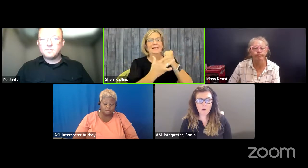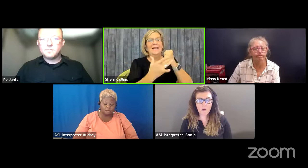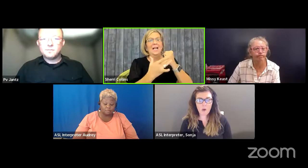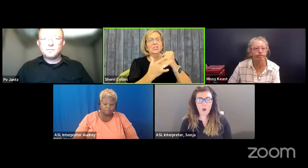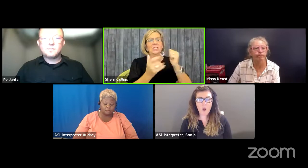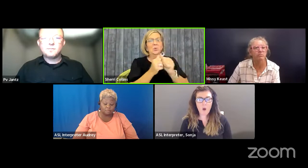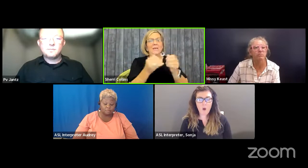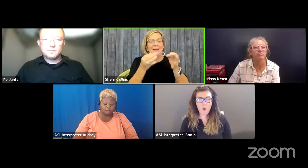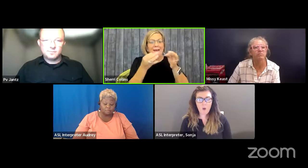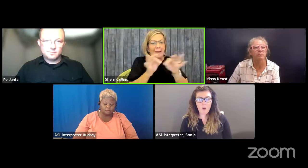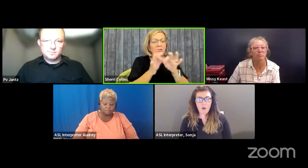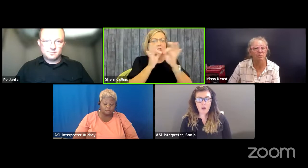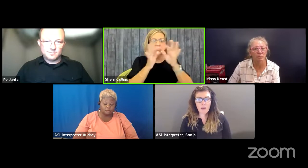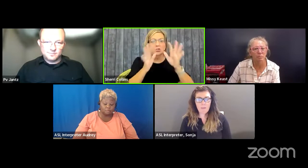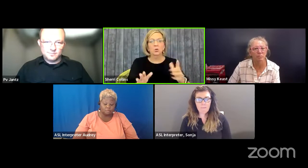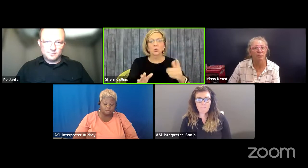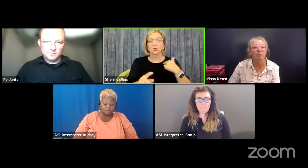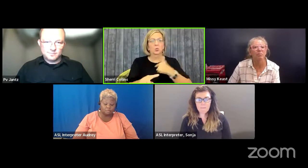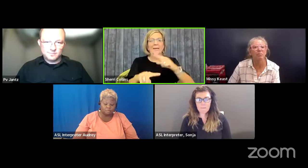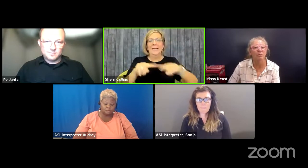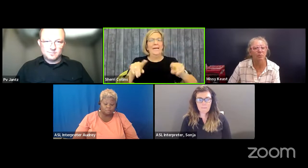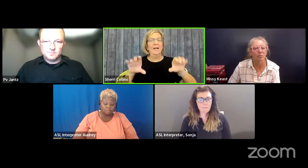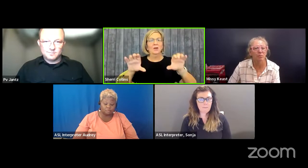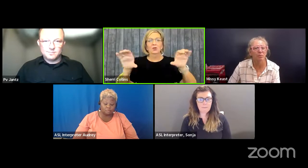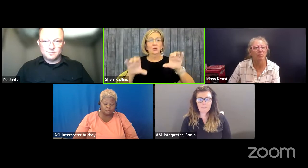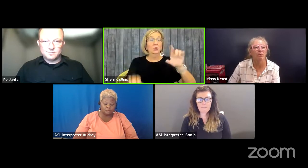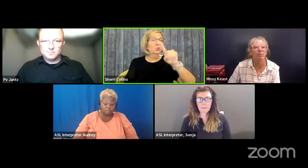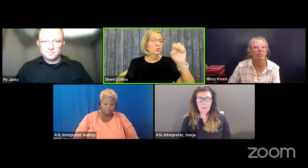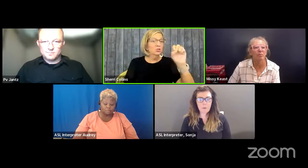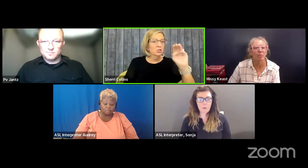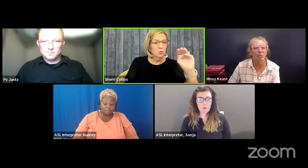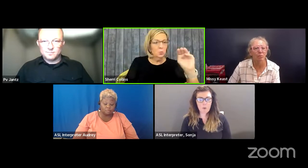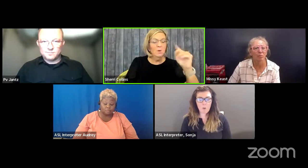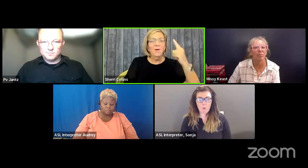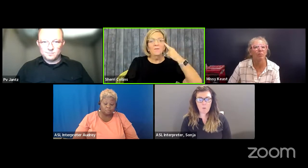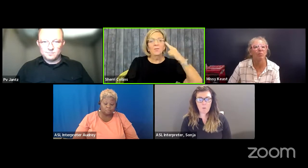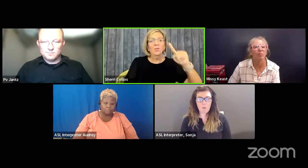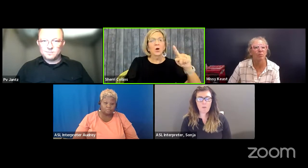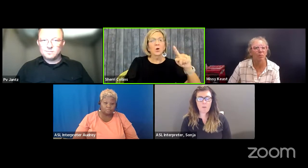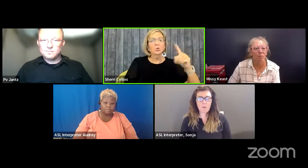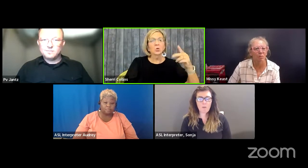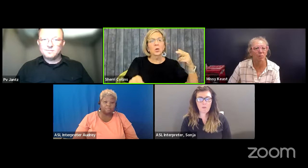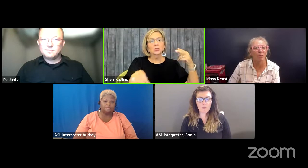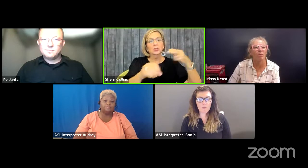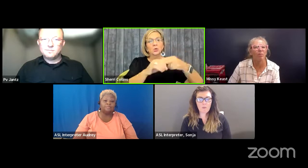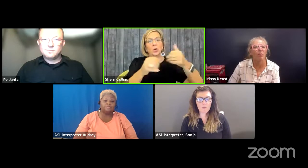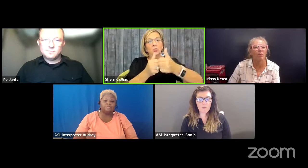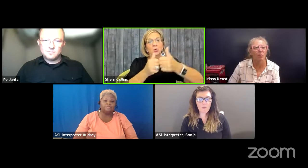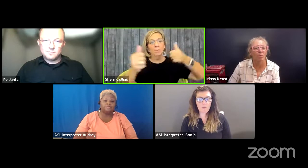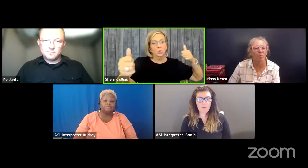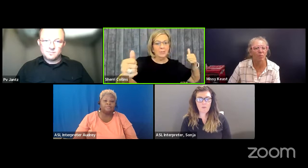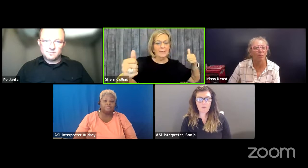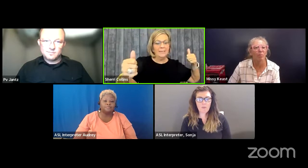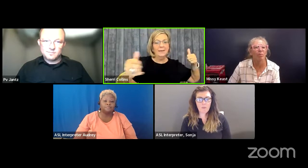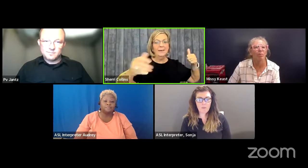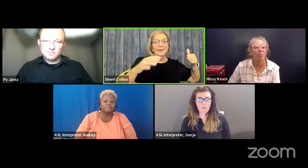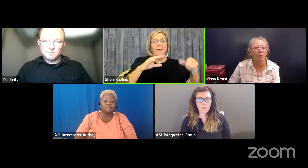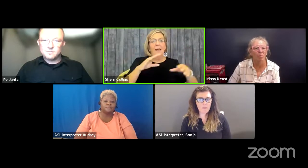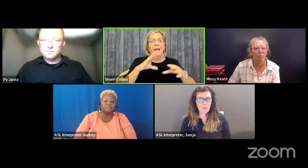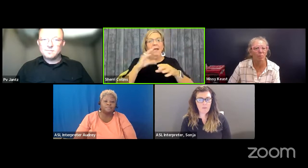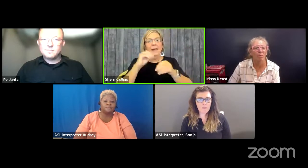The technology with the caption interpreters, we can't do Zoom for those who want to join